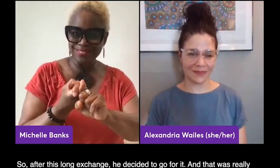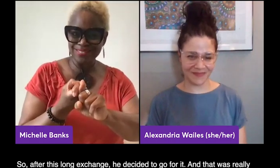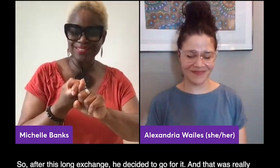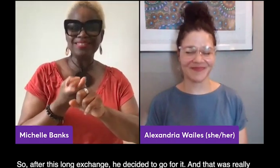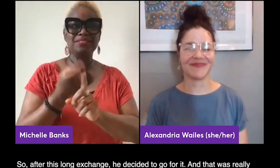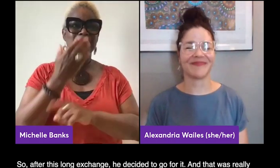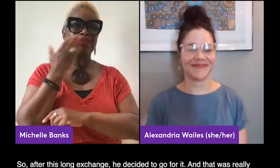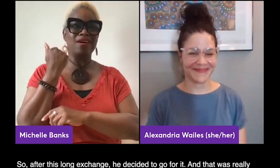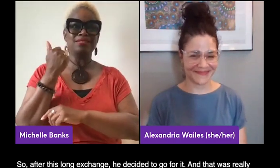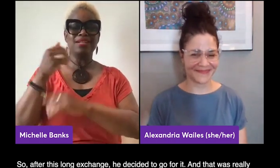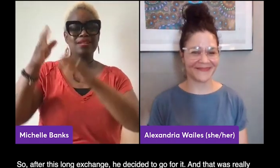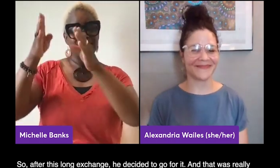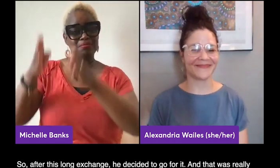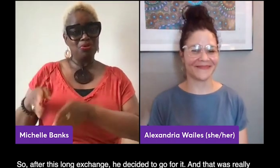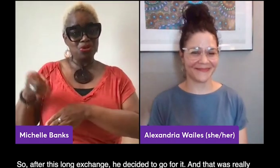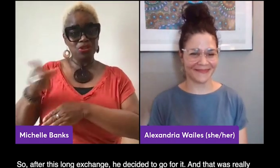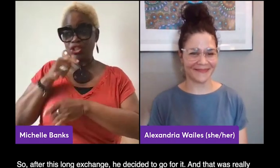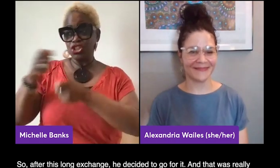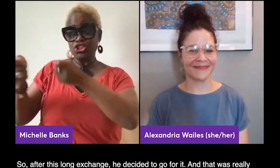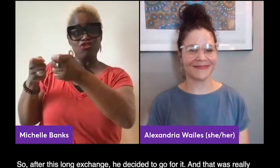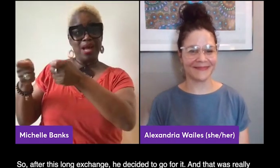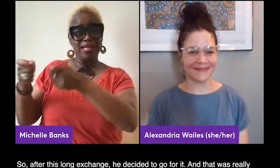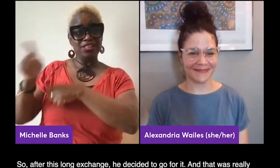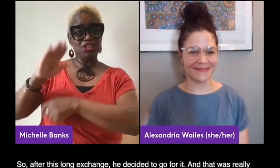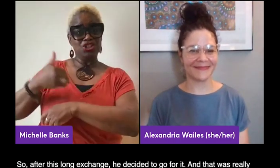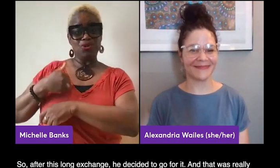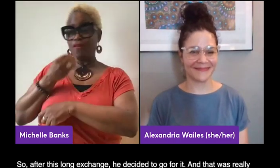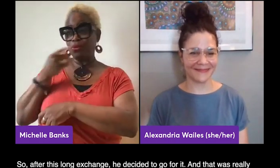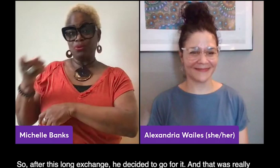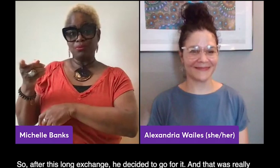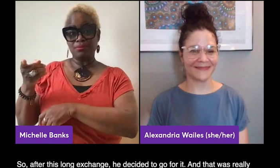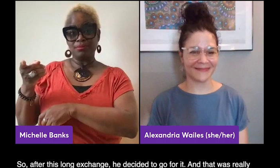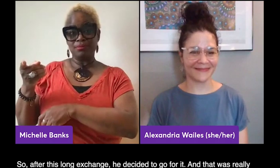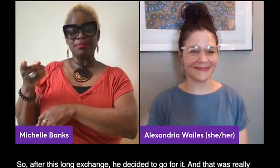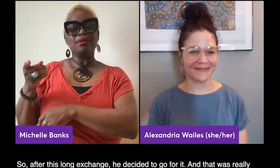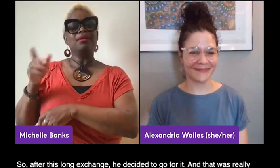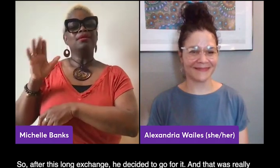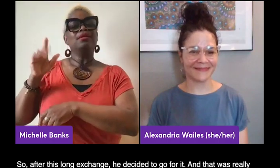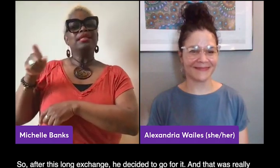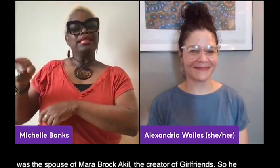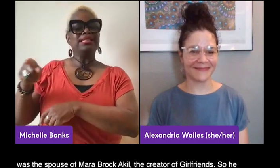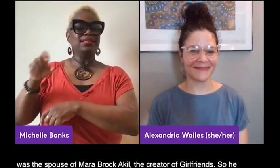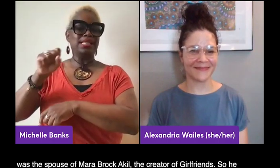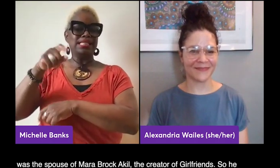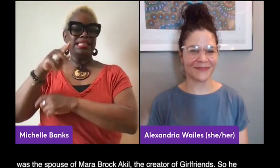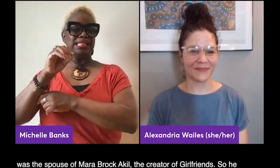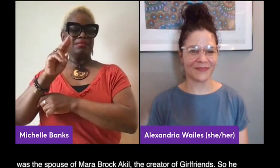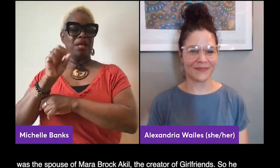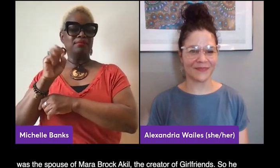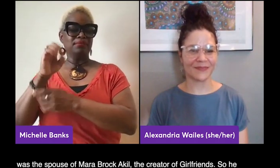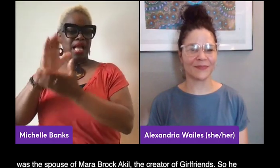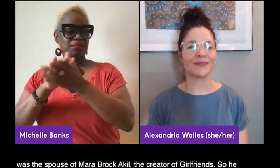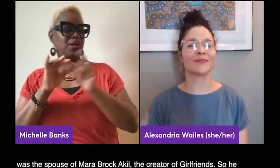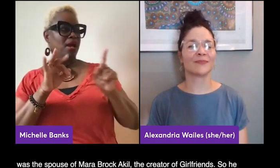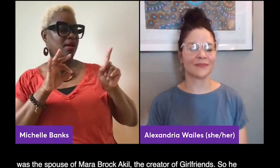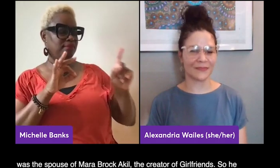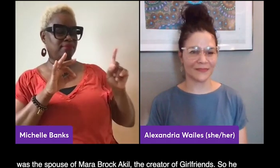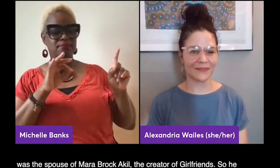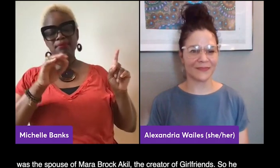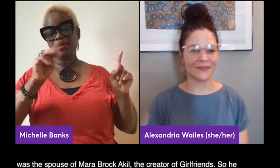Because the director of Soul Food was the spouse of Mara Braca Keel, the creator of